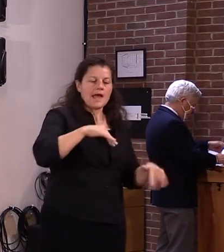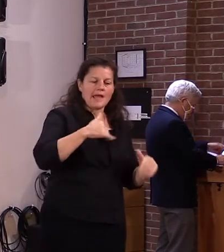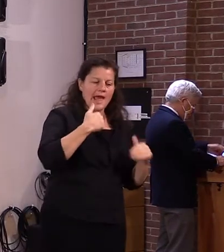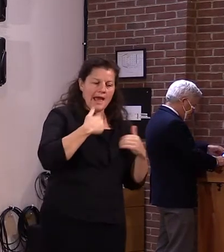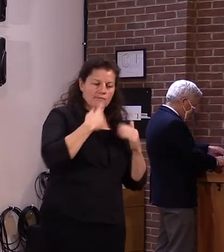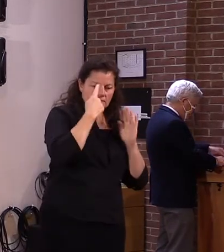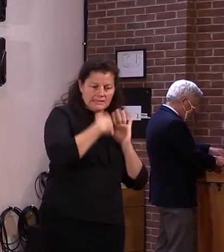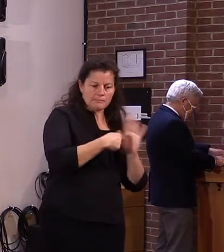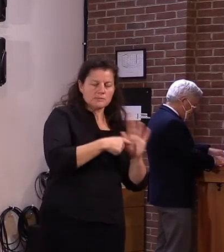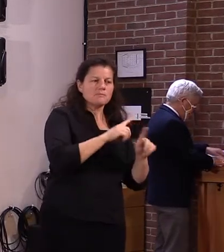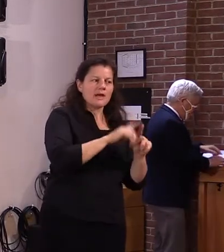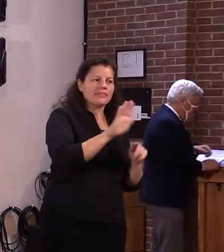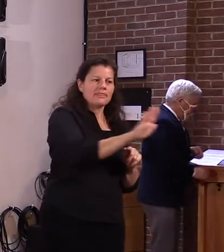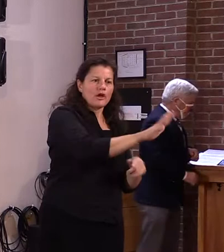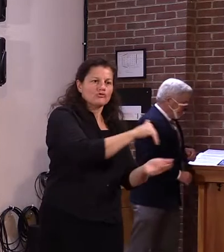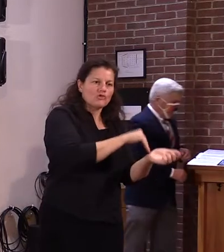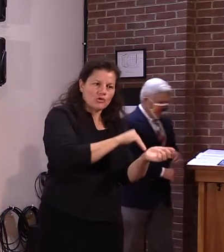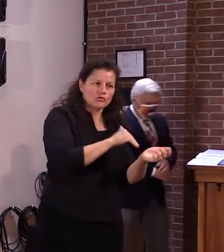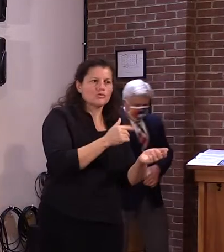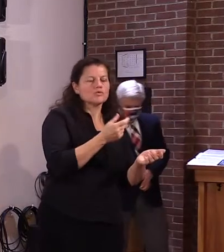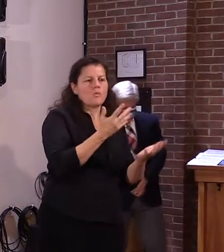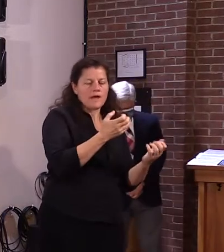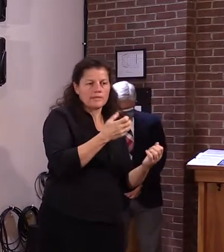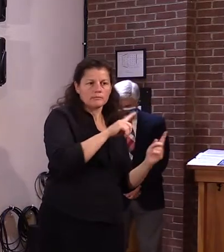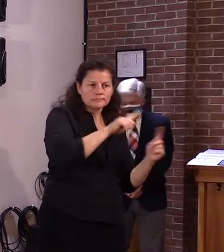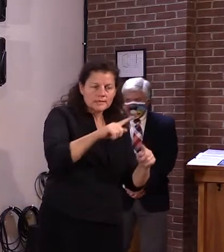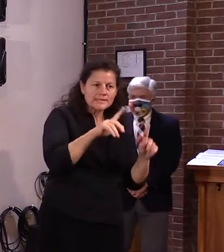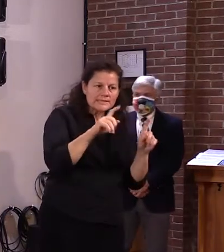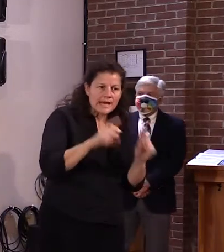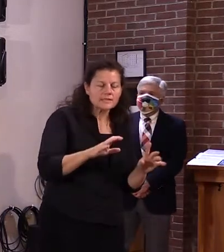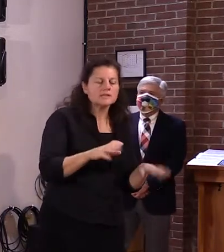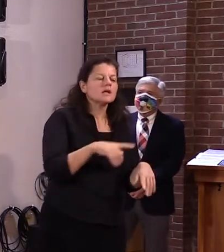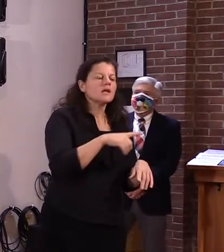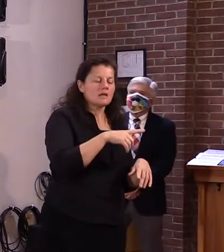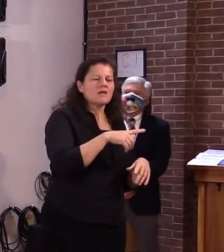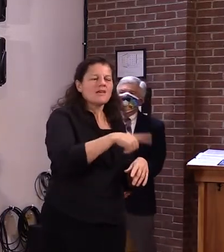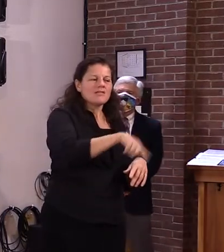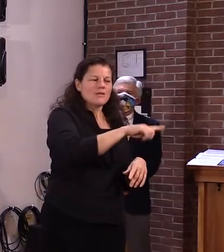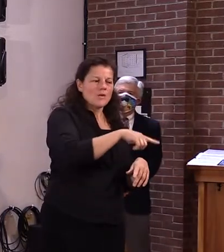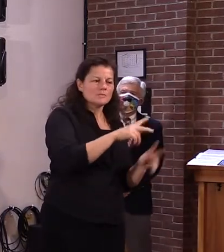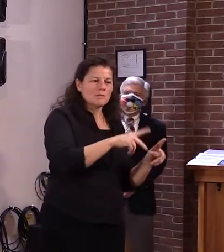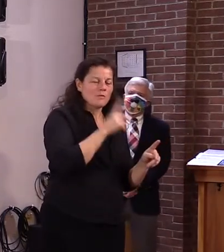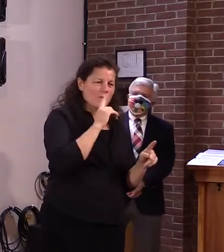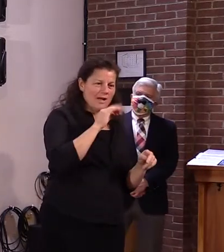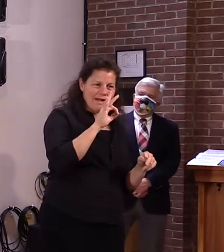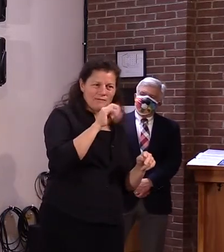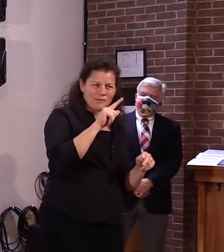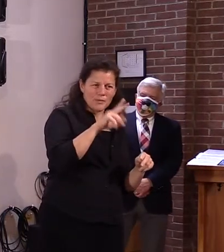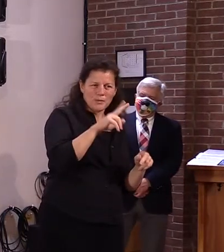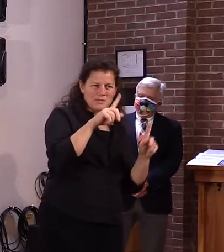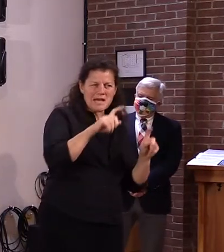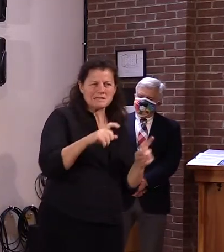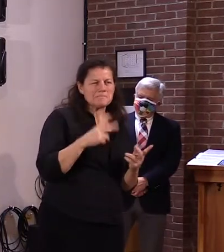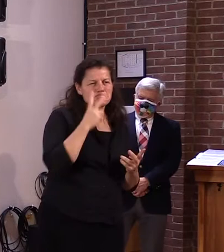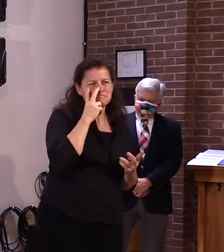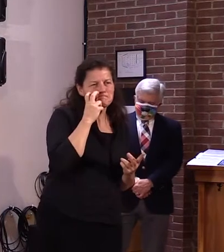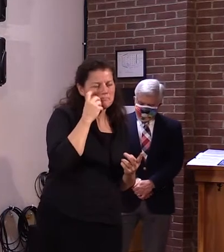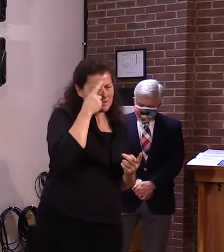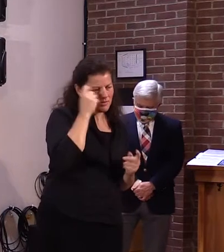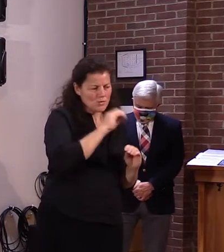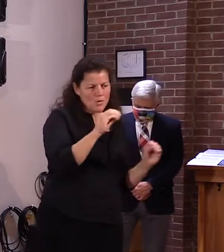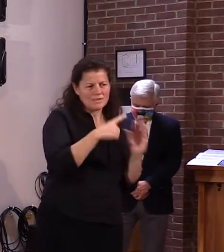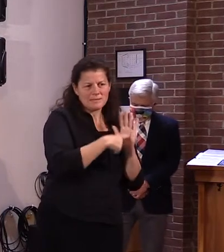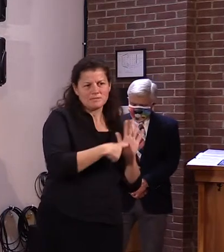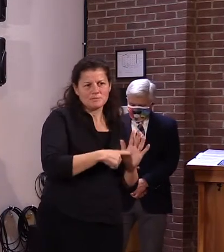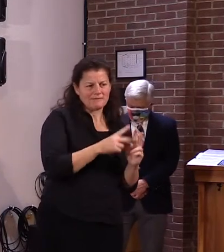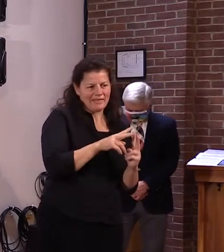consistently through those winter months when people present with respiratory symptoms. And we're